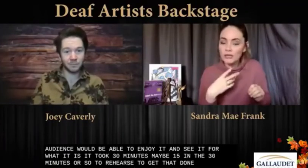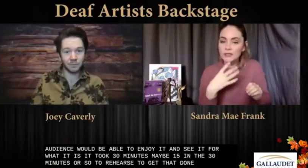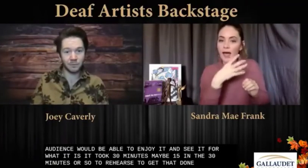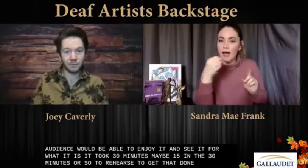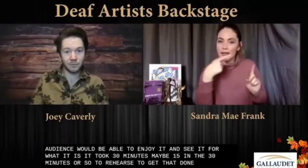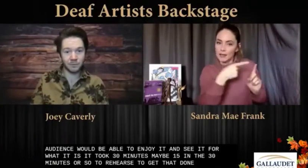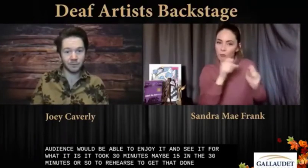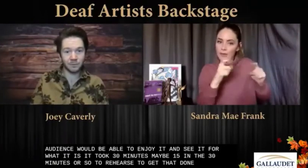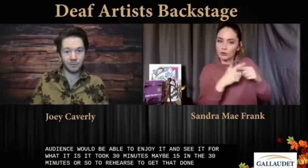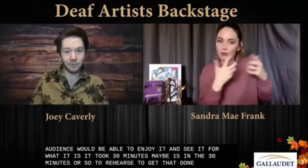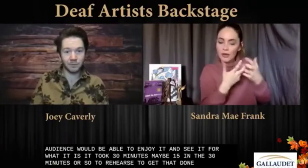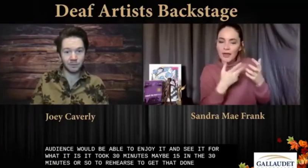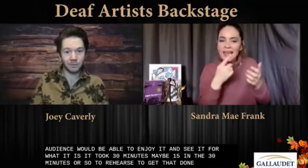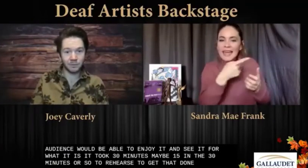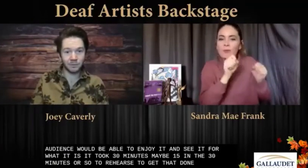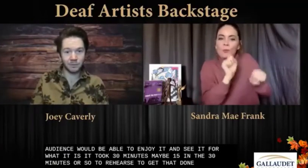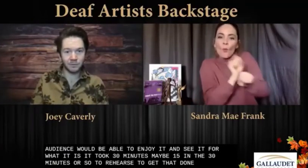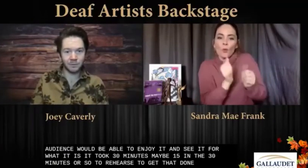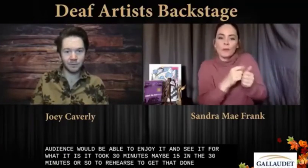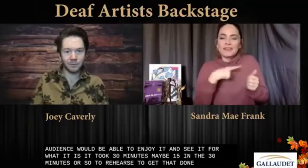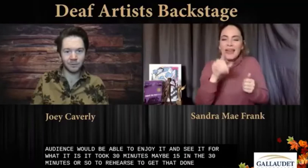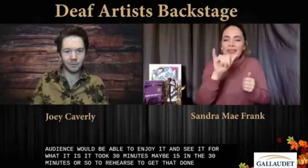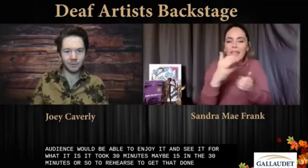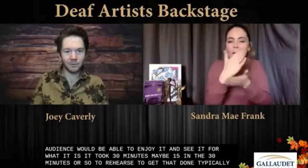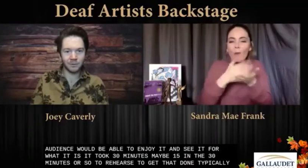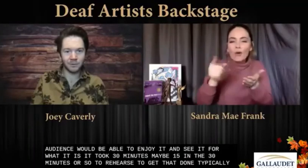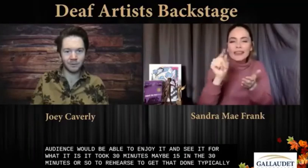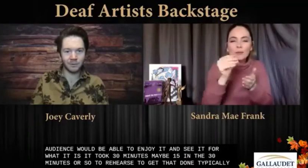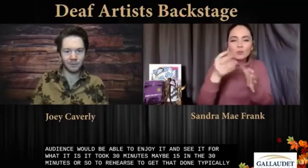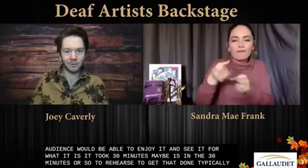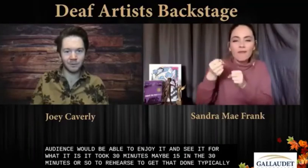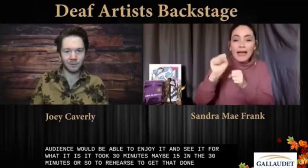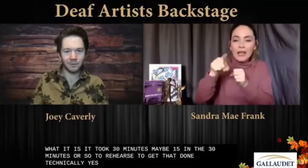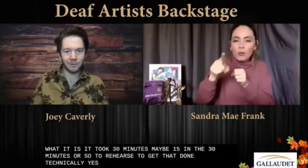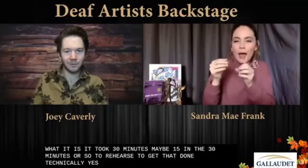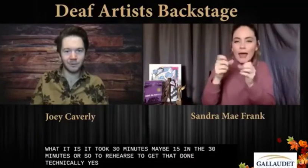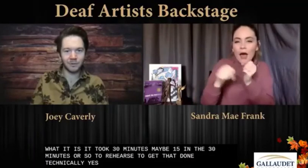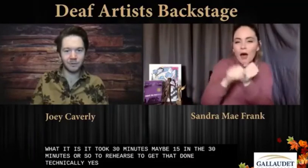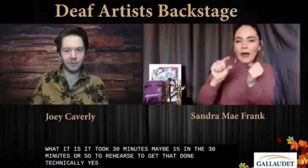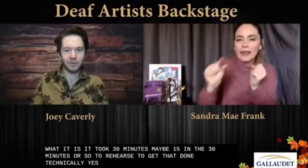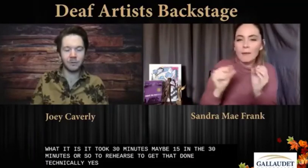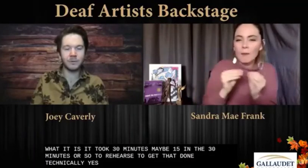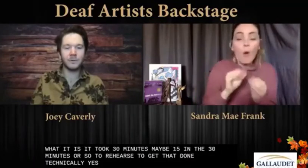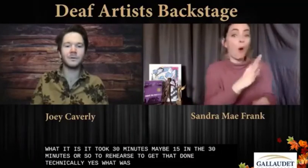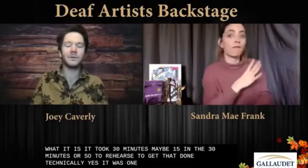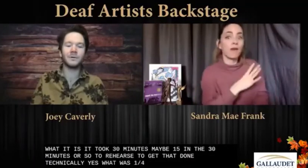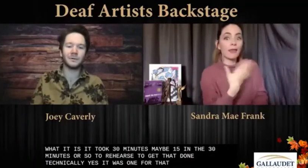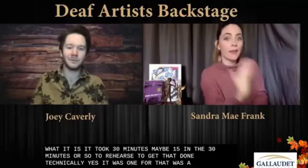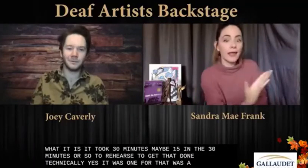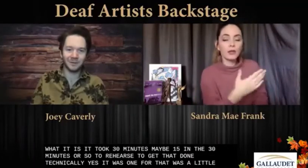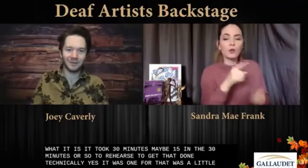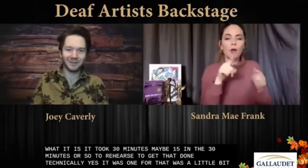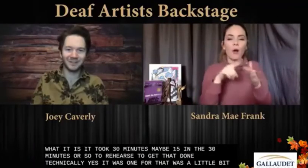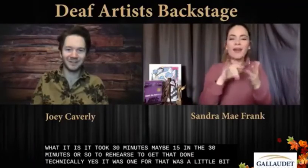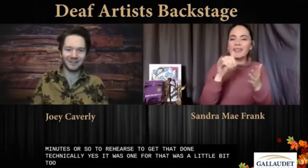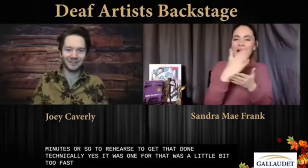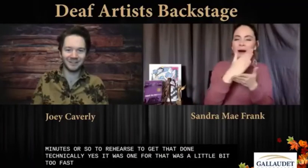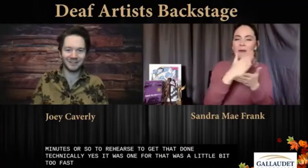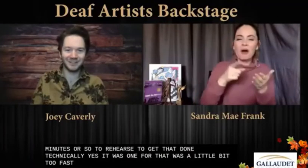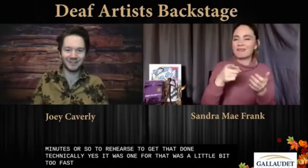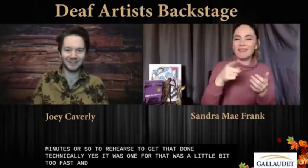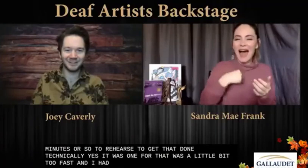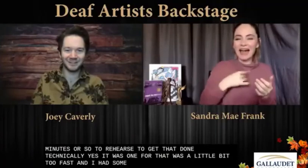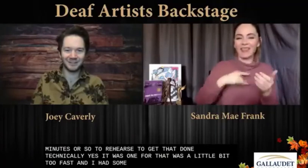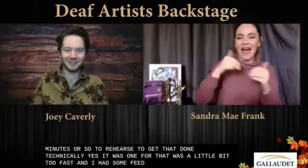typically how cabaret nights go right typically yes there was one part that was a little bit too fast